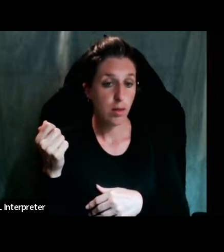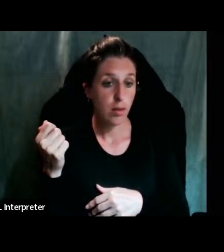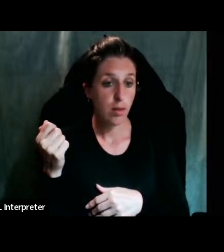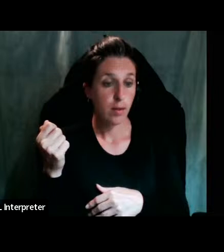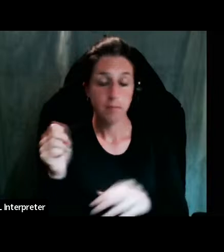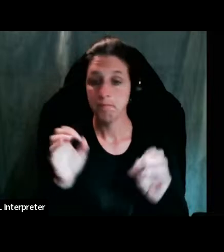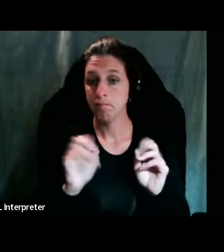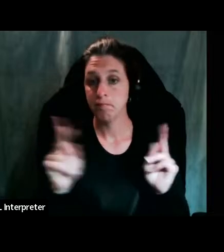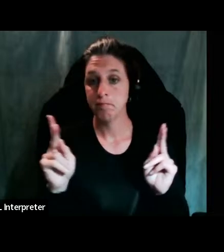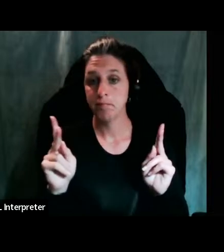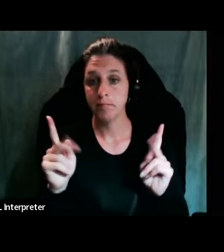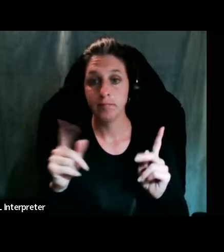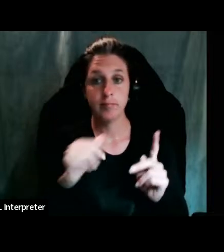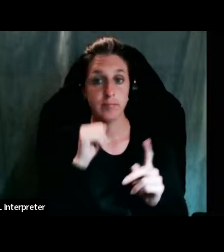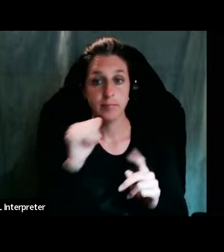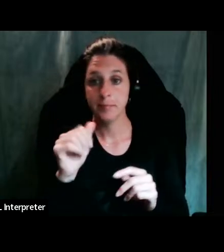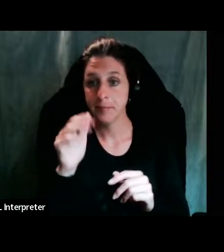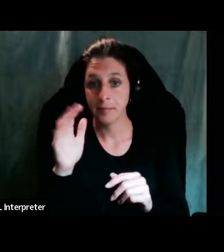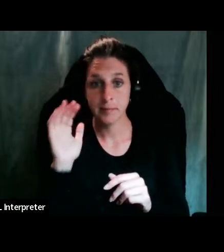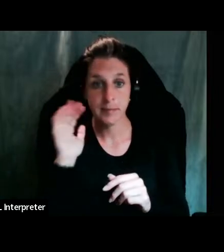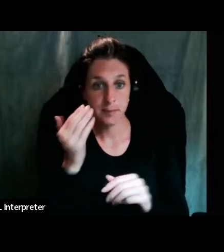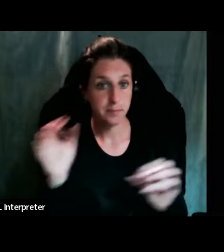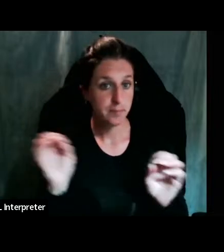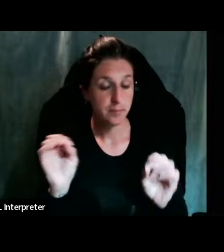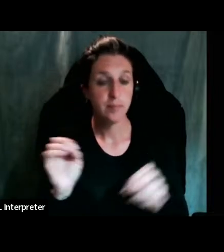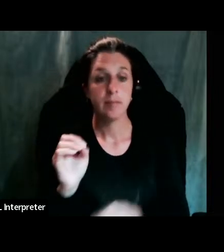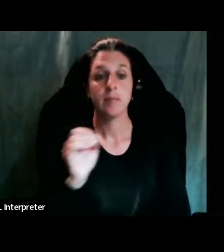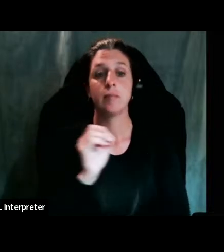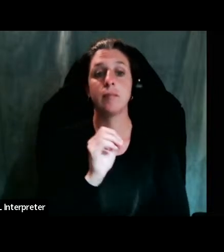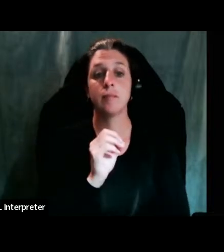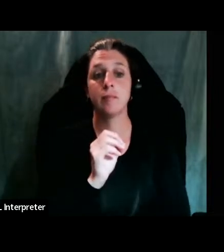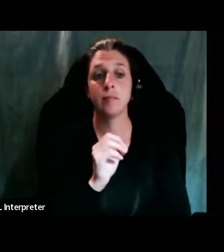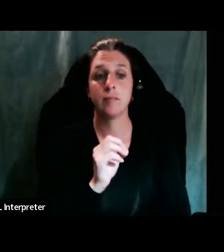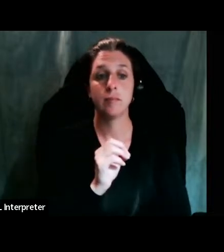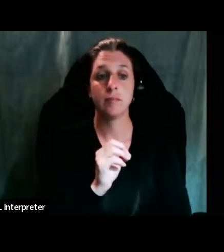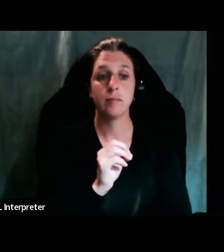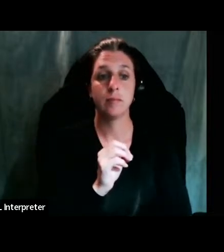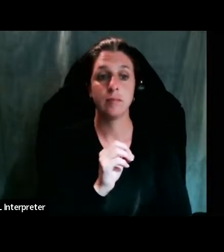Okay, doesn't seem like it. Are there any